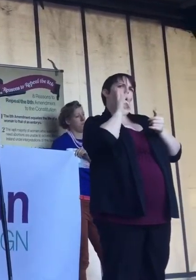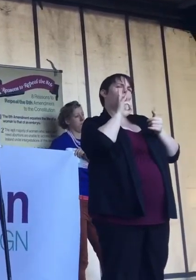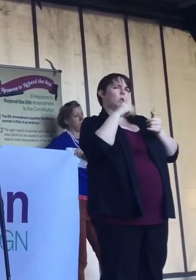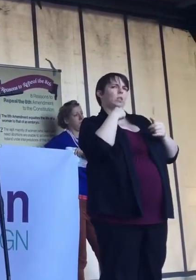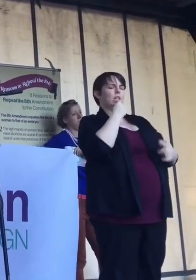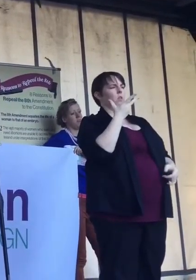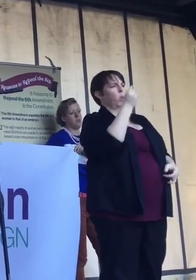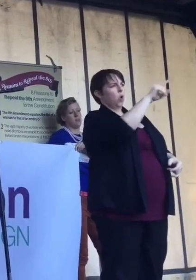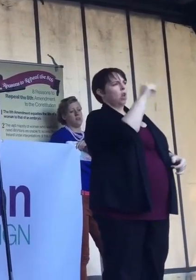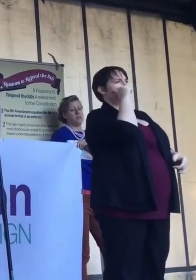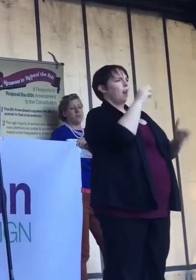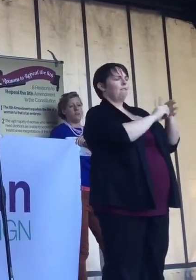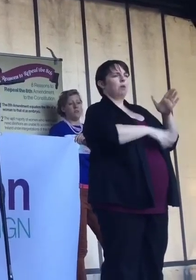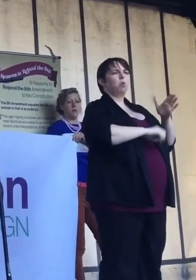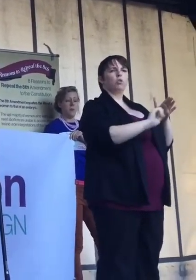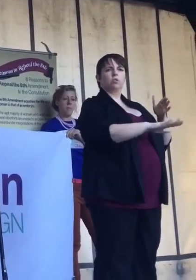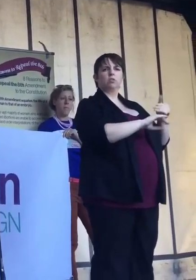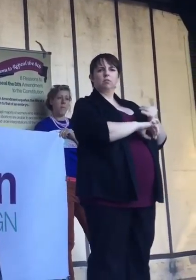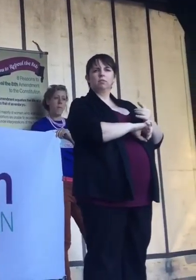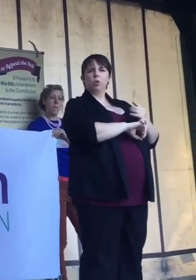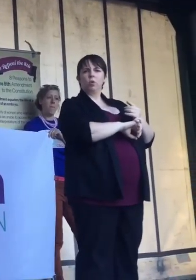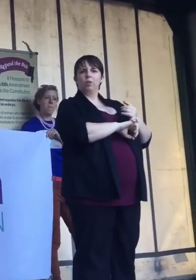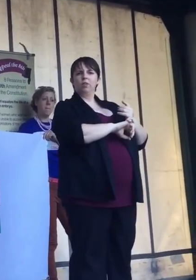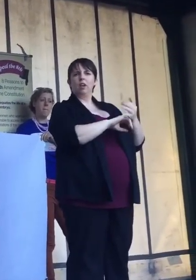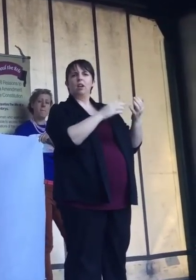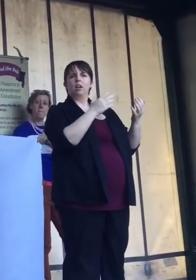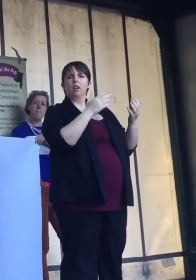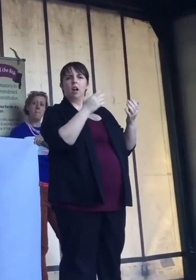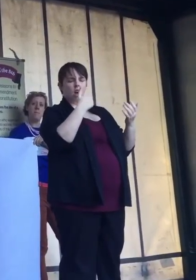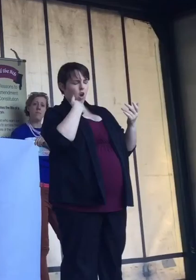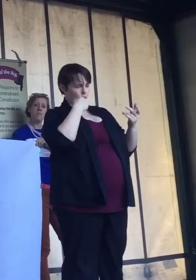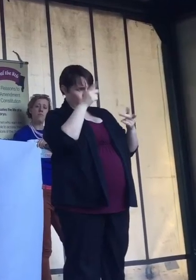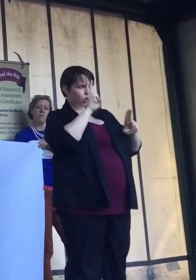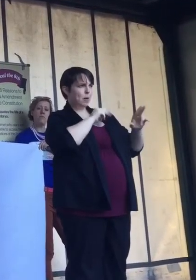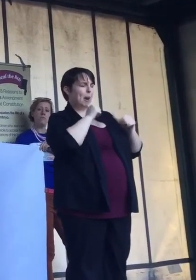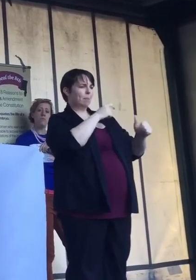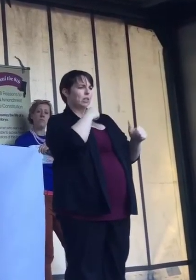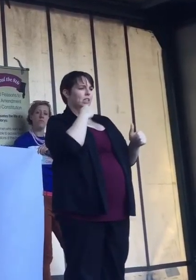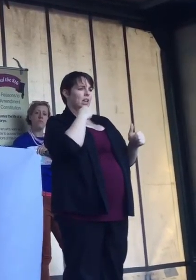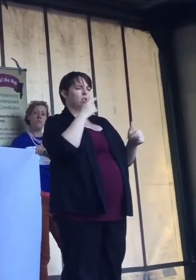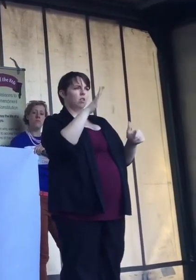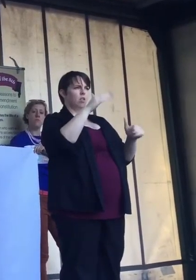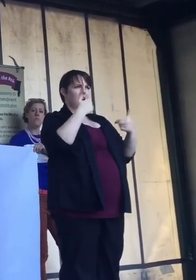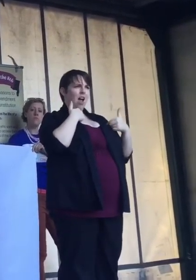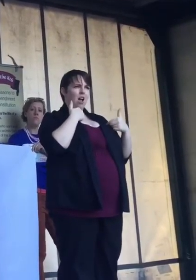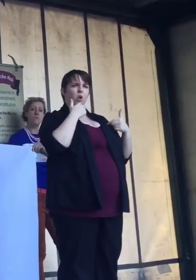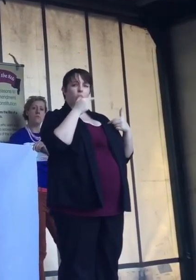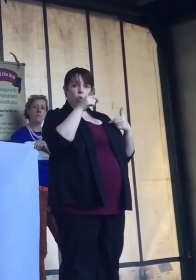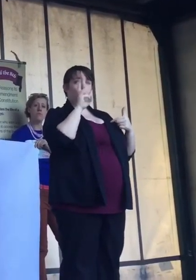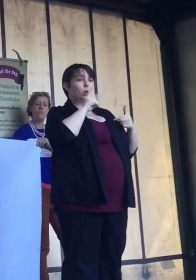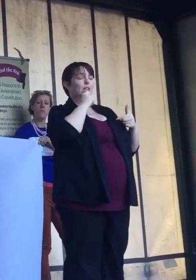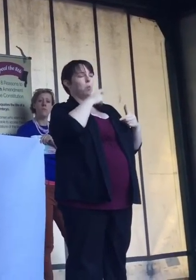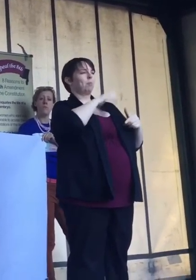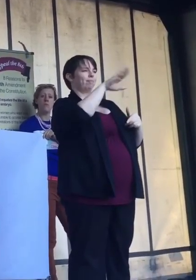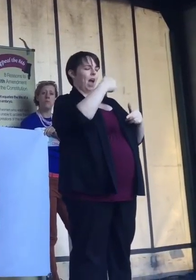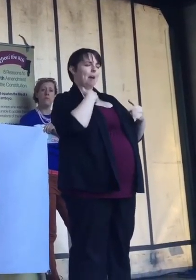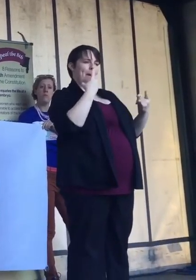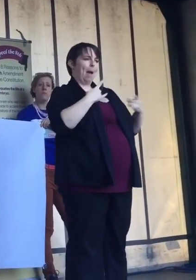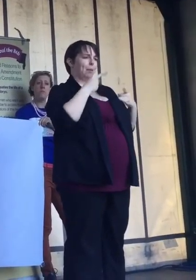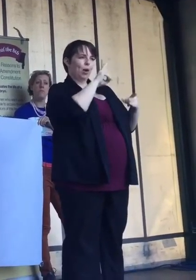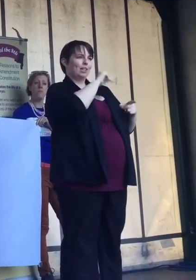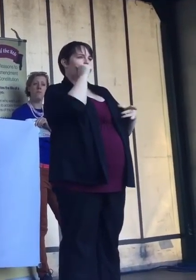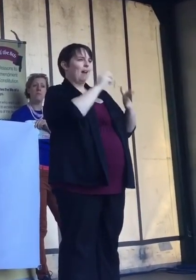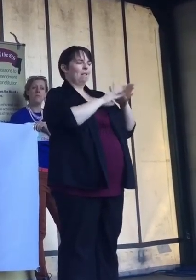to? Who will you say, well, I'm actually happy that you won't be allowed, or this woman won't be